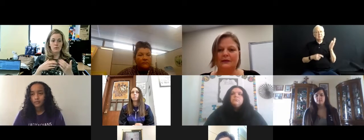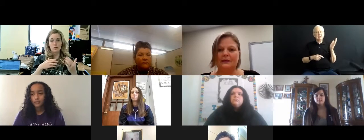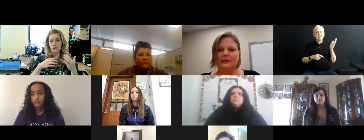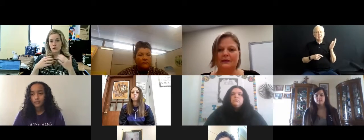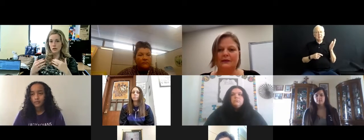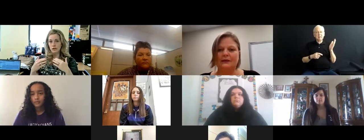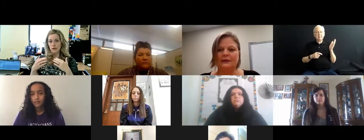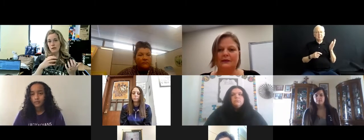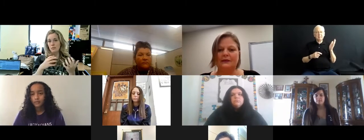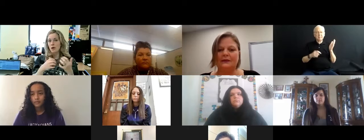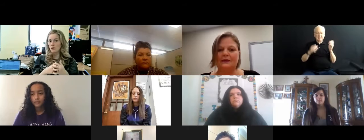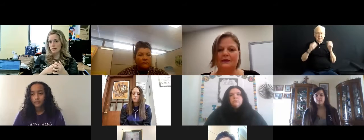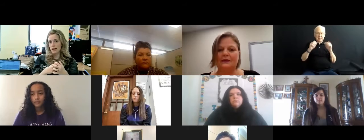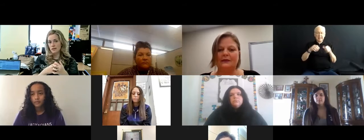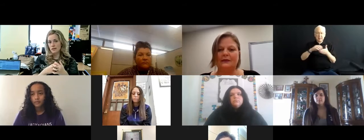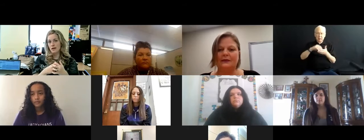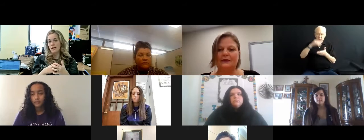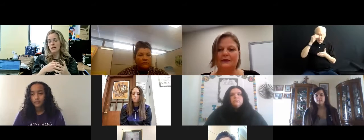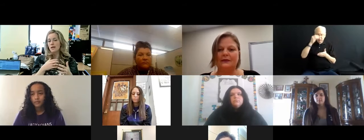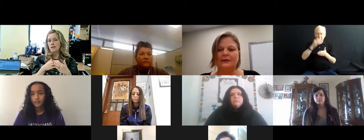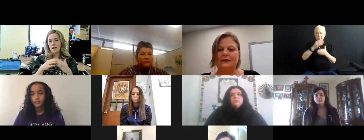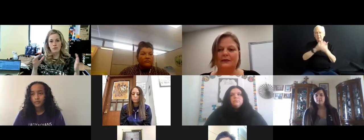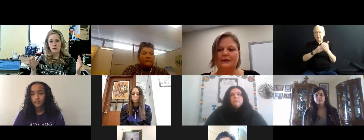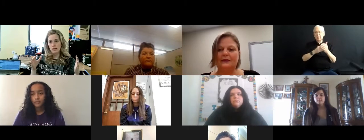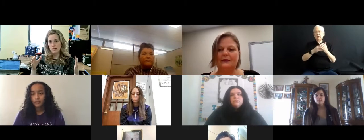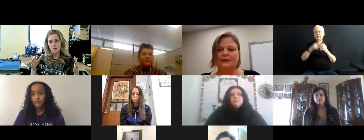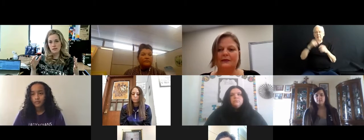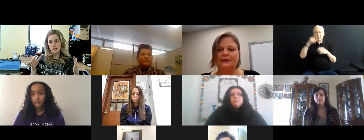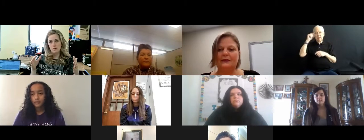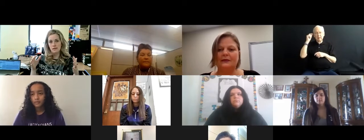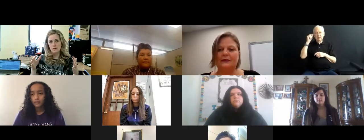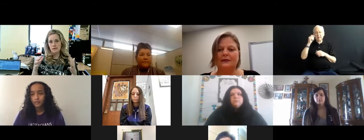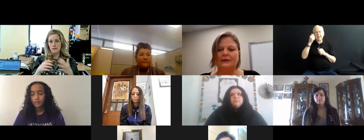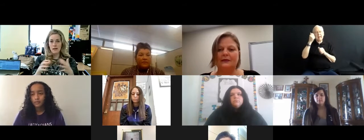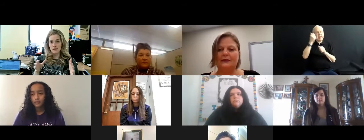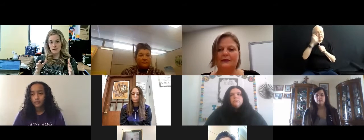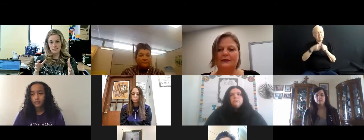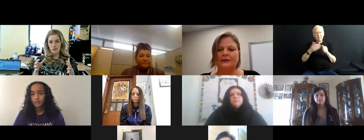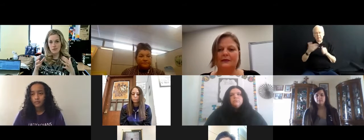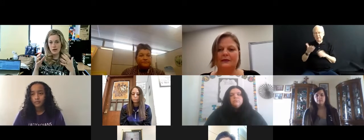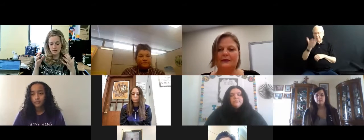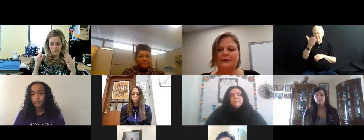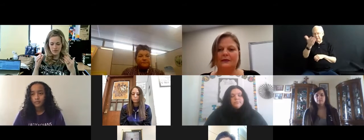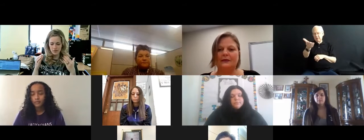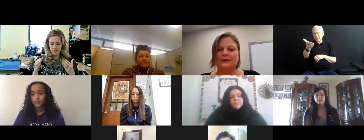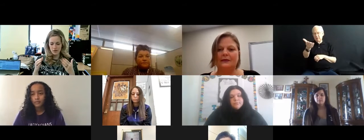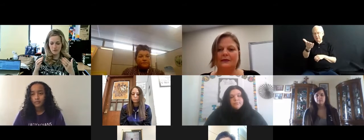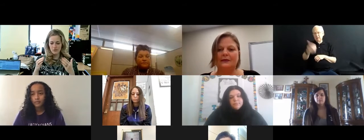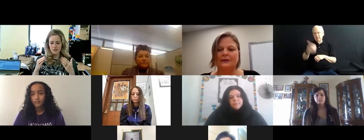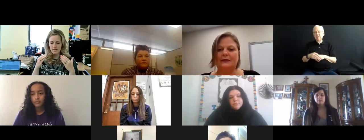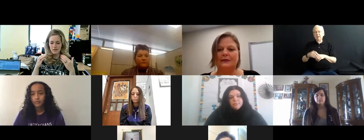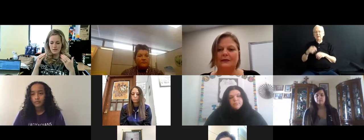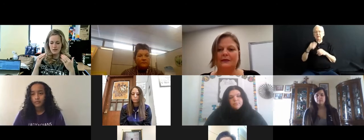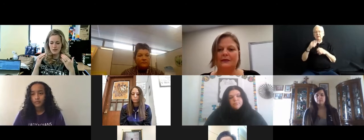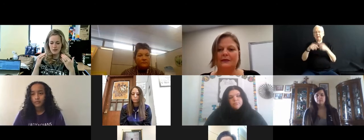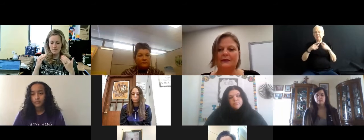to be able to learn and be a part of Gallaudet, because everything is in ASL. Like you have to